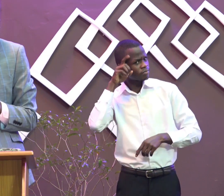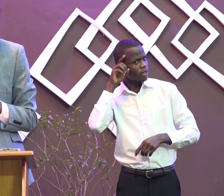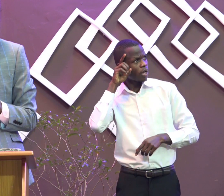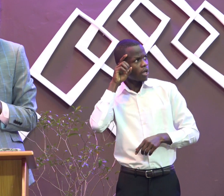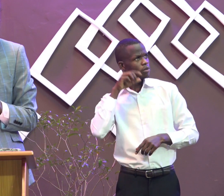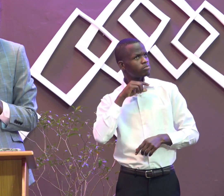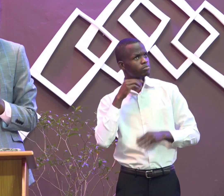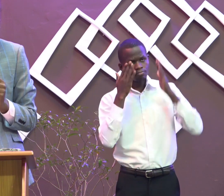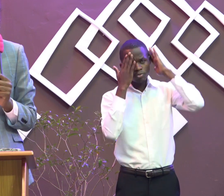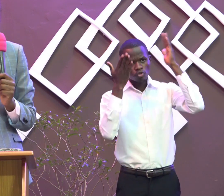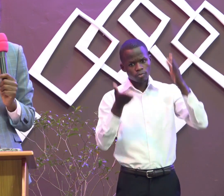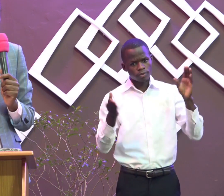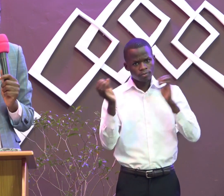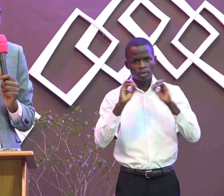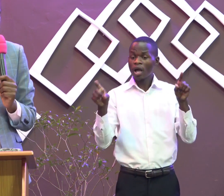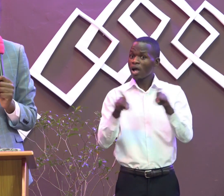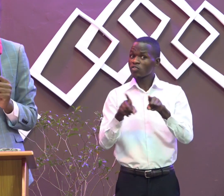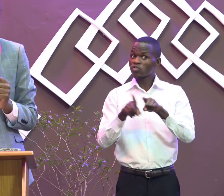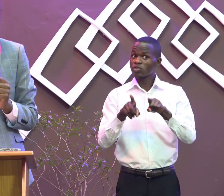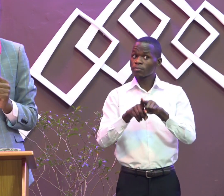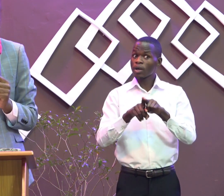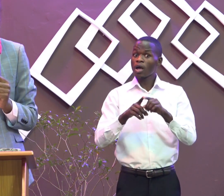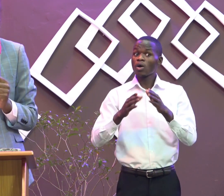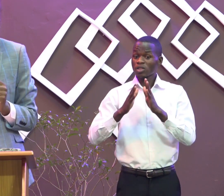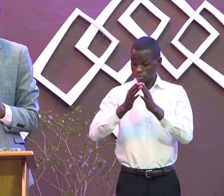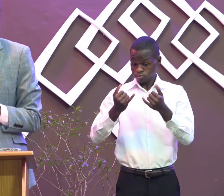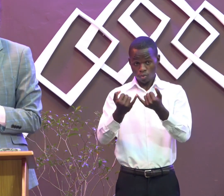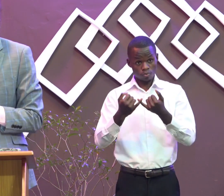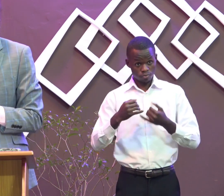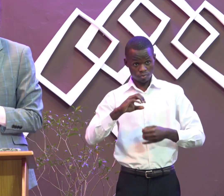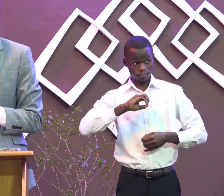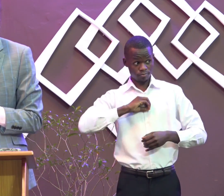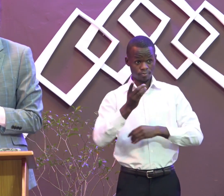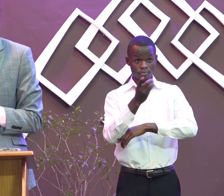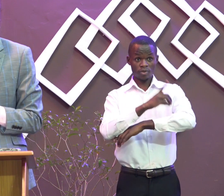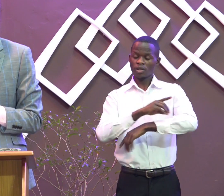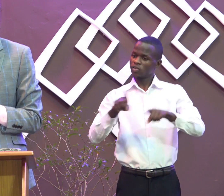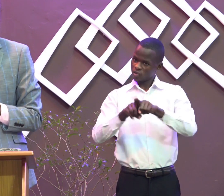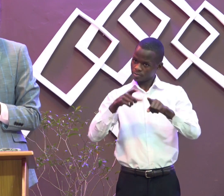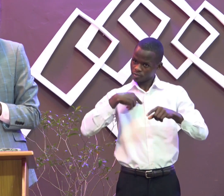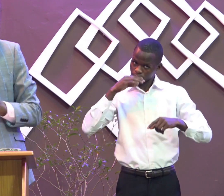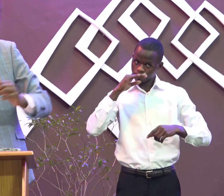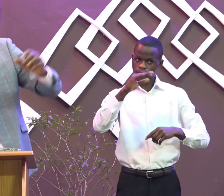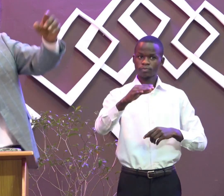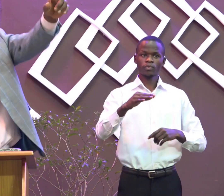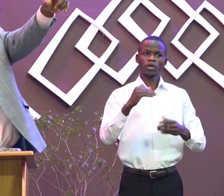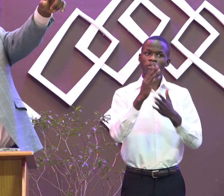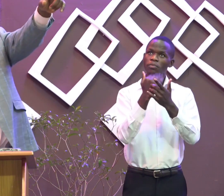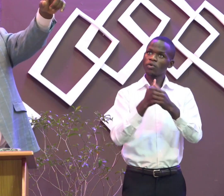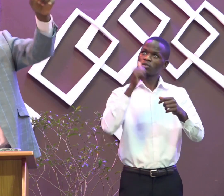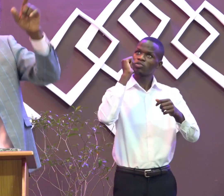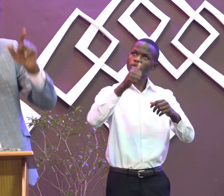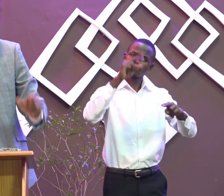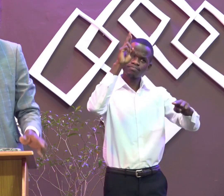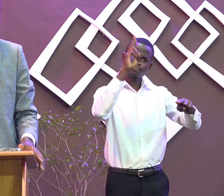think pastor was not around. Atende kumbaga ye. Even at his wedding. Eranze nayogera. It is me that spoke. Yali wali eri kuzima ku